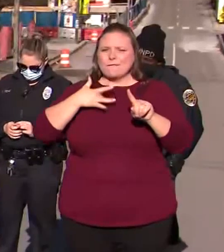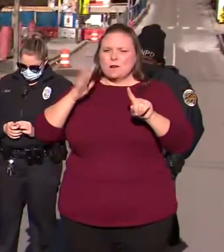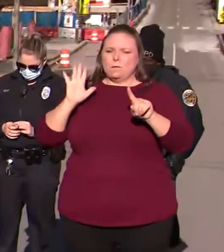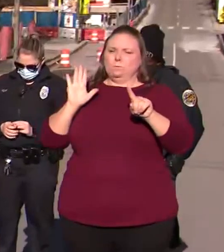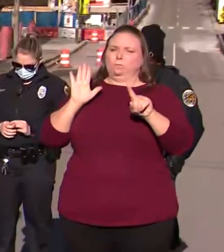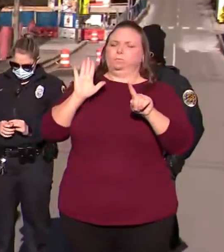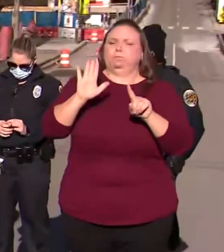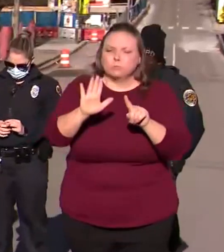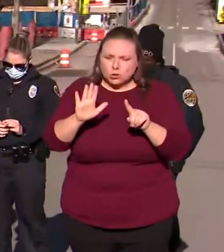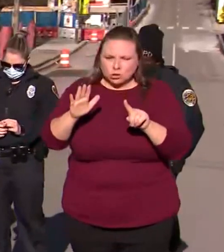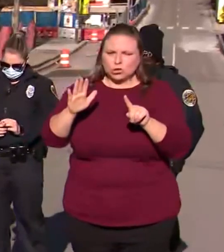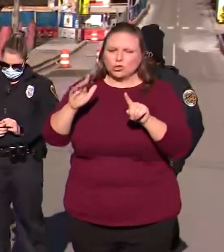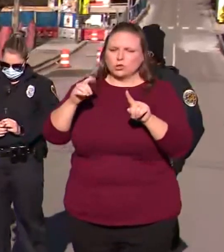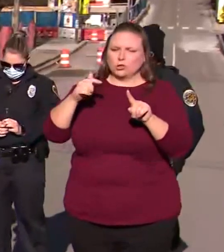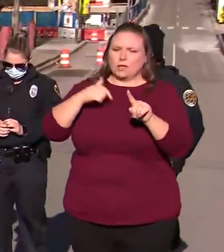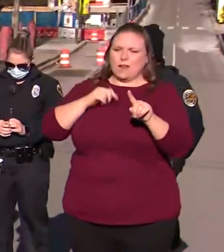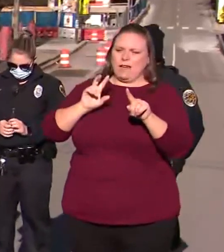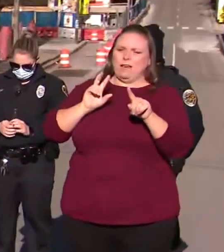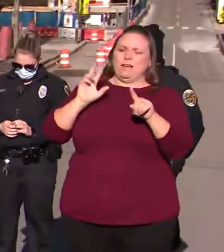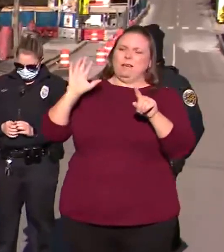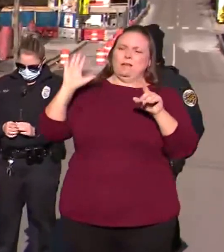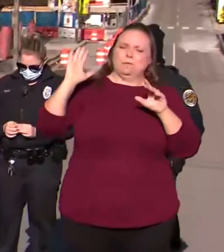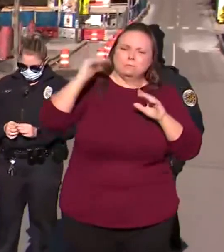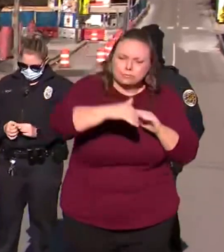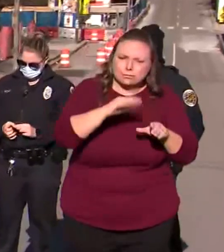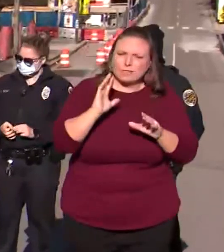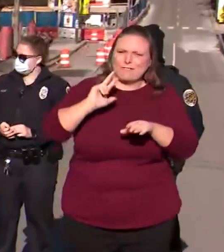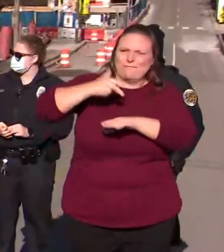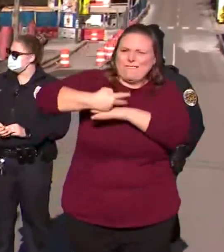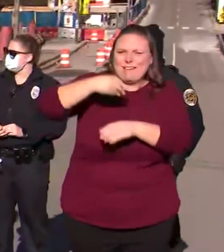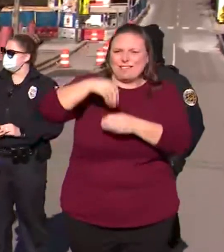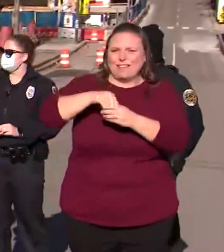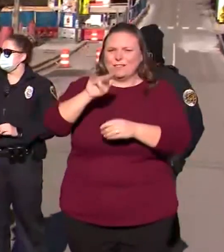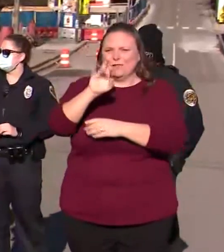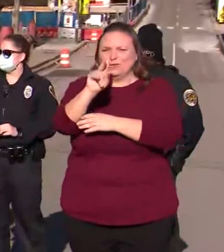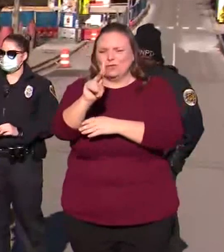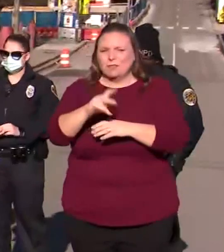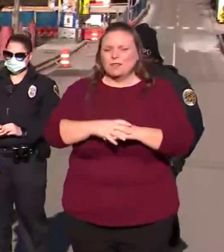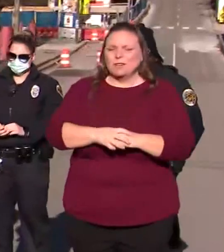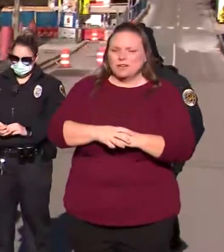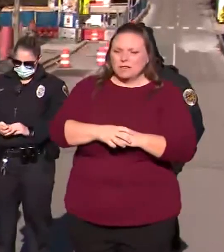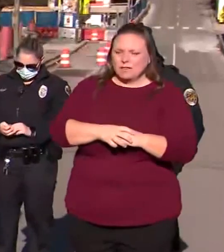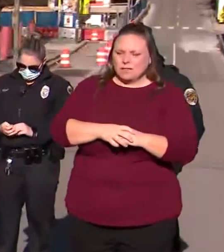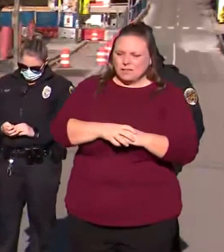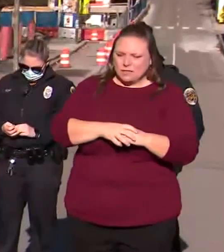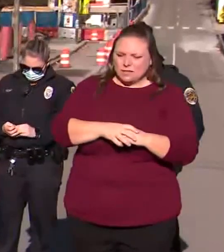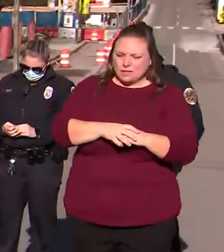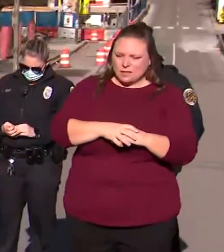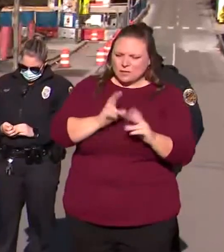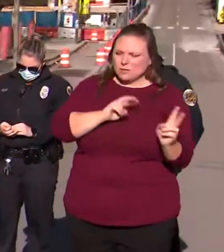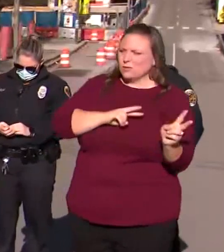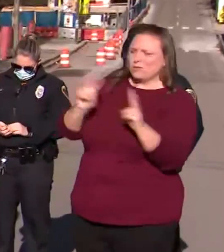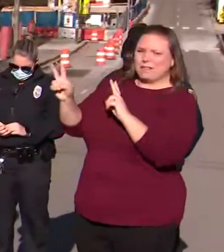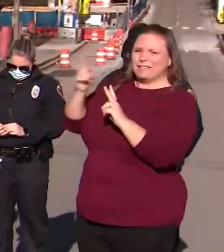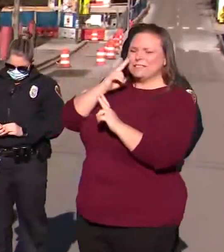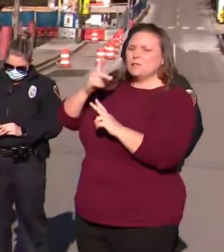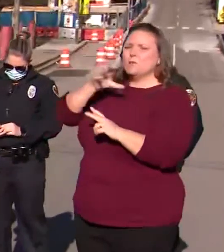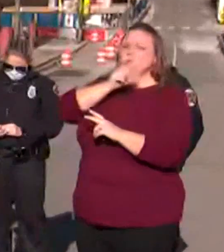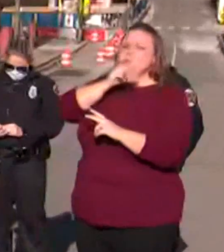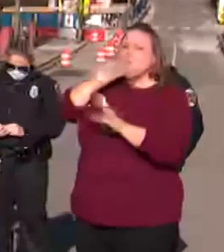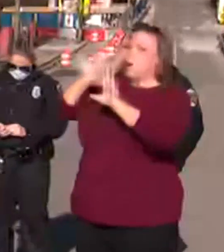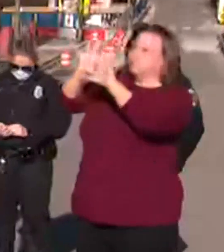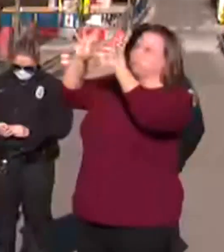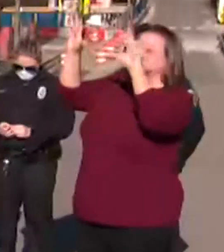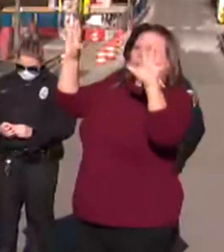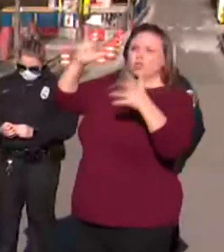basically. I was thrown into the trunk a little bit, turned around to see just a very orange sky, a lot